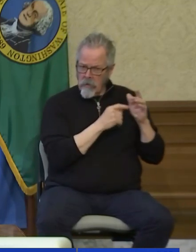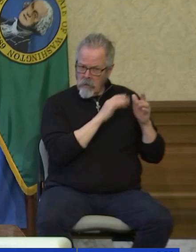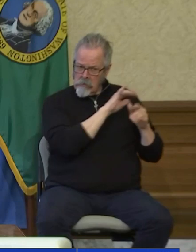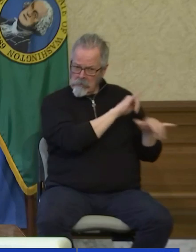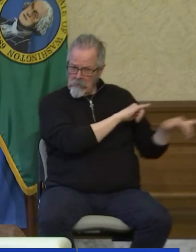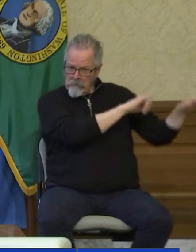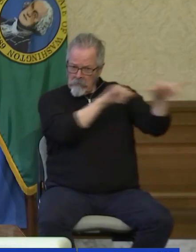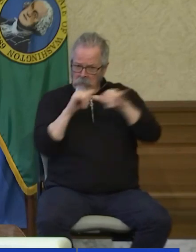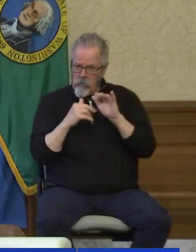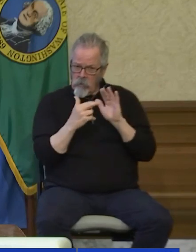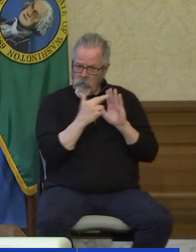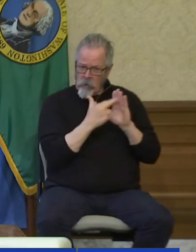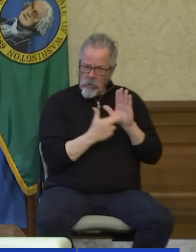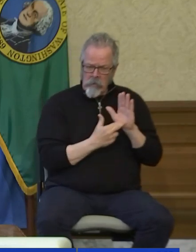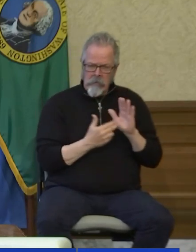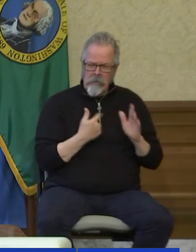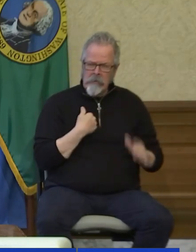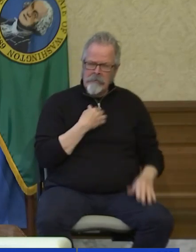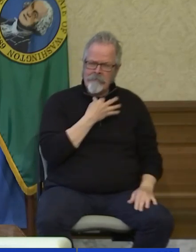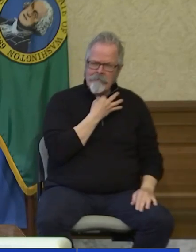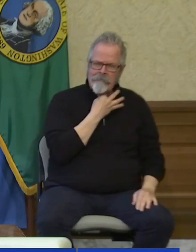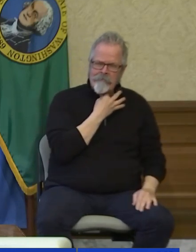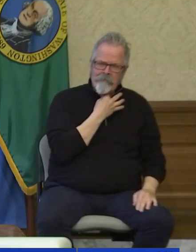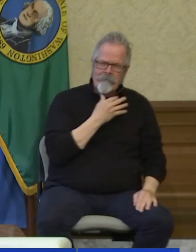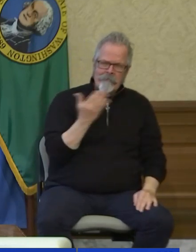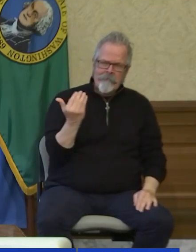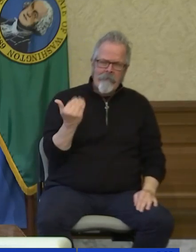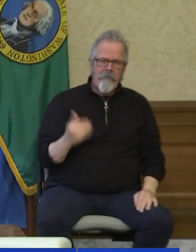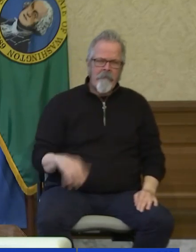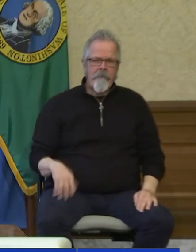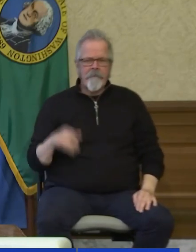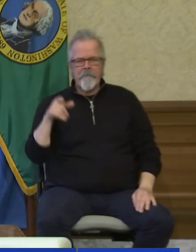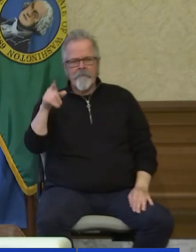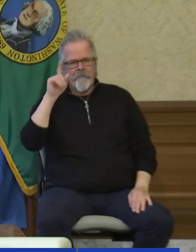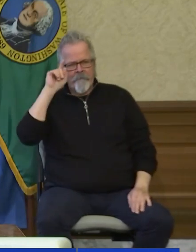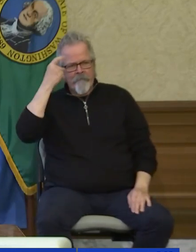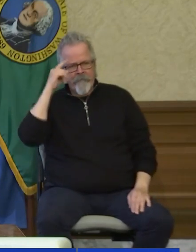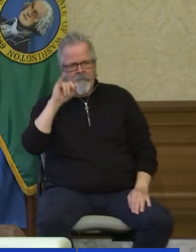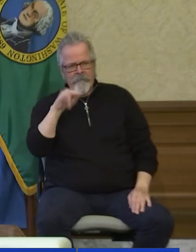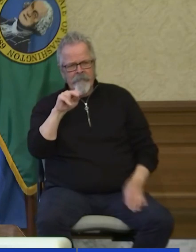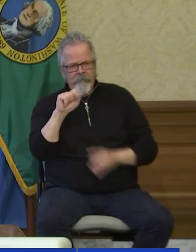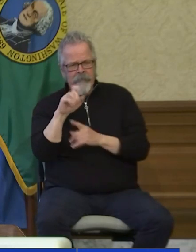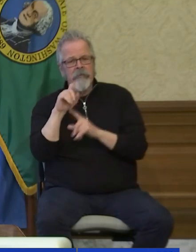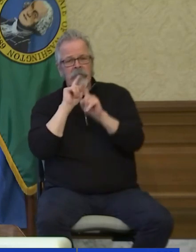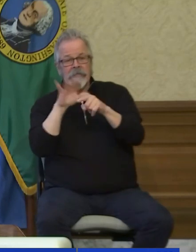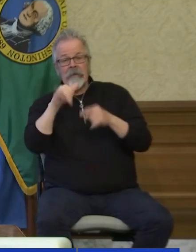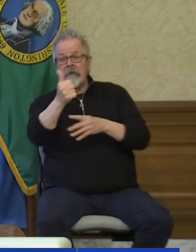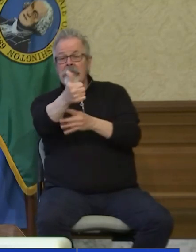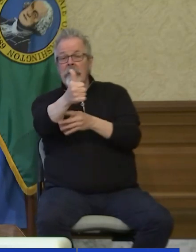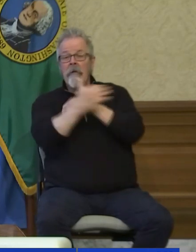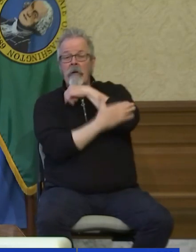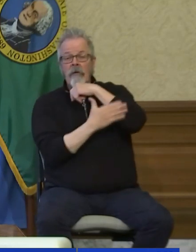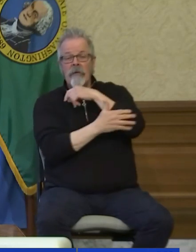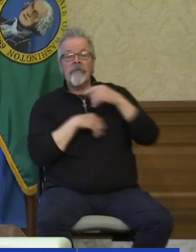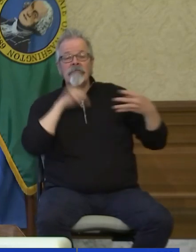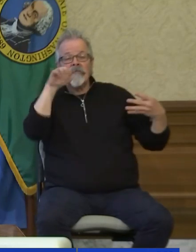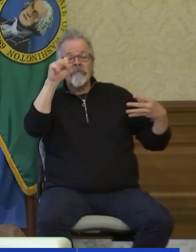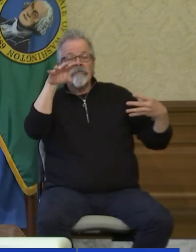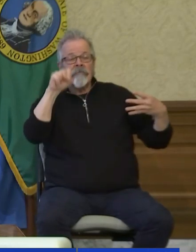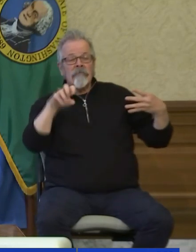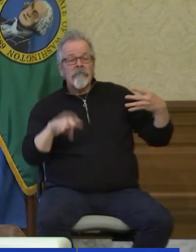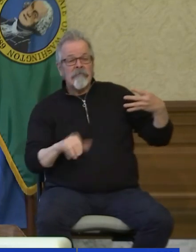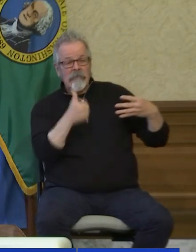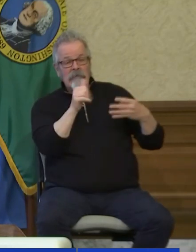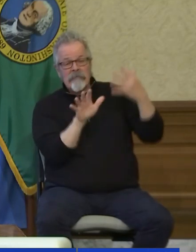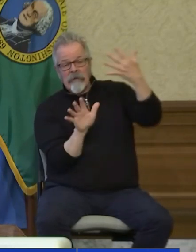10 that we're accepting a request, should they want to make it, are extremely low rates of infection that are